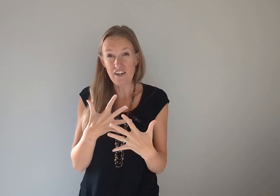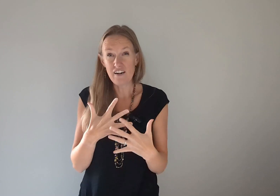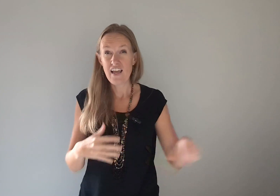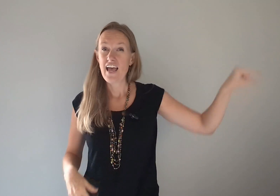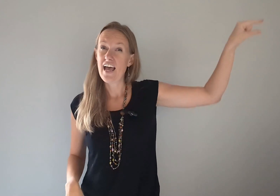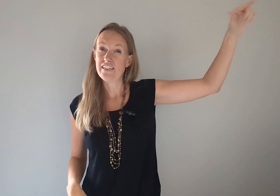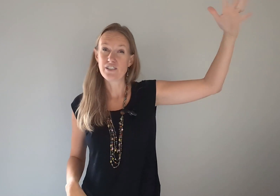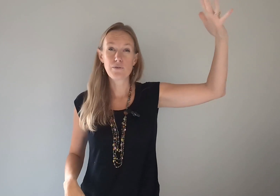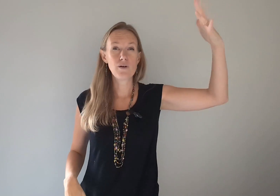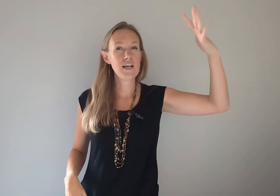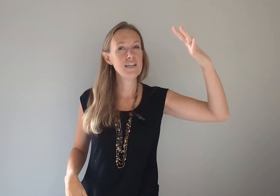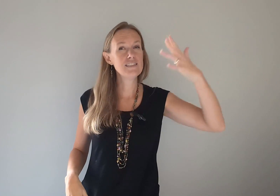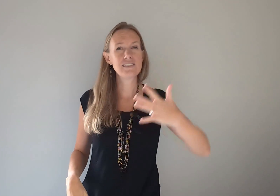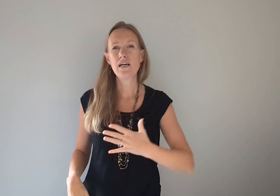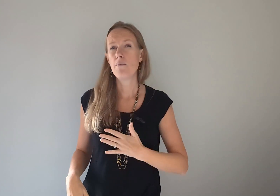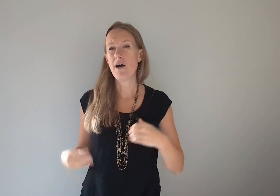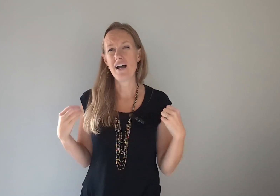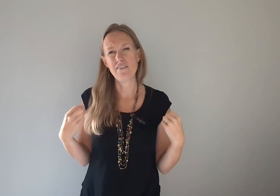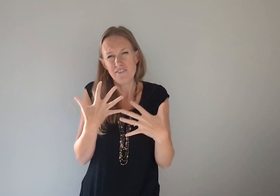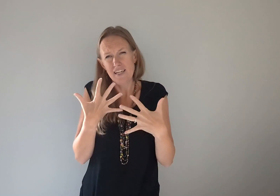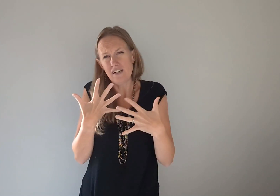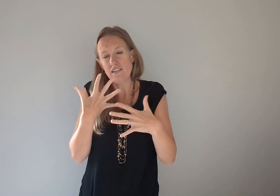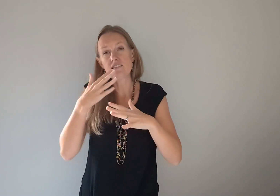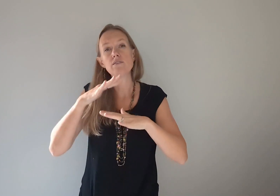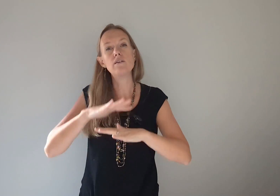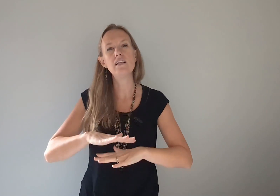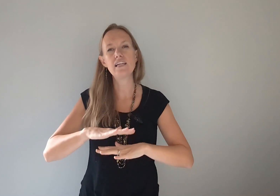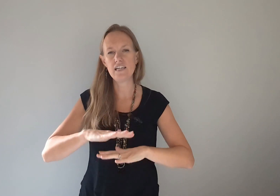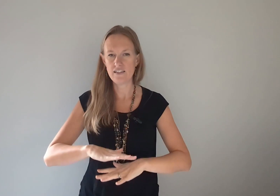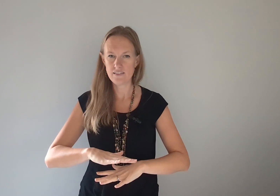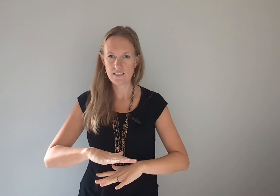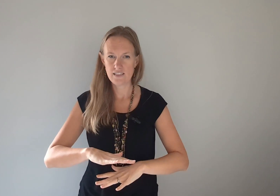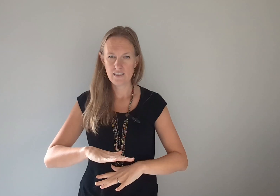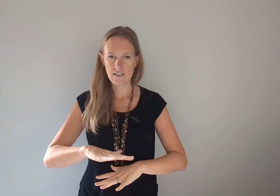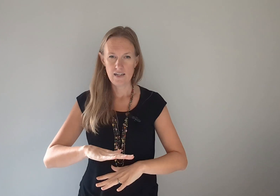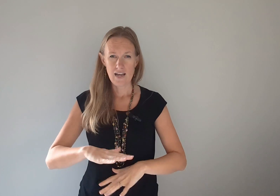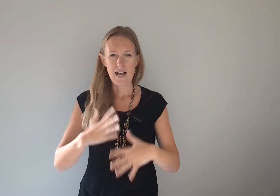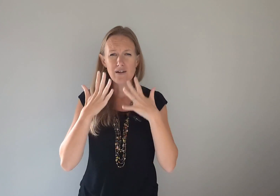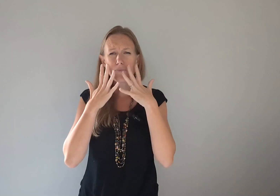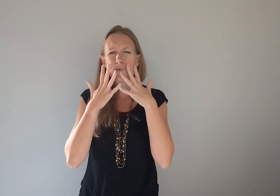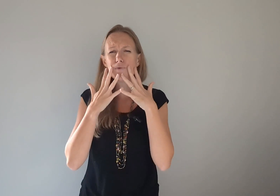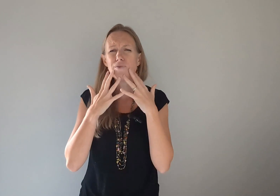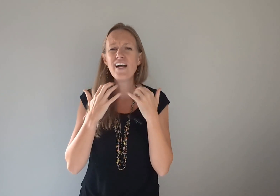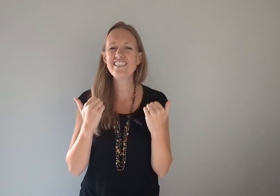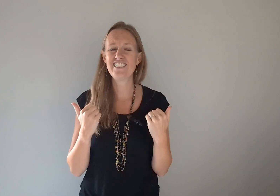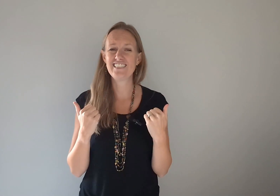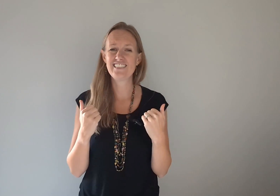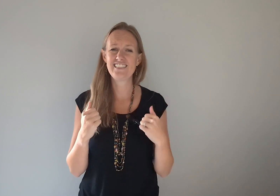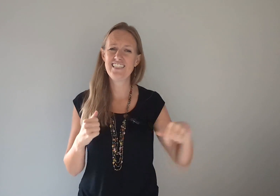fear, and grace my fears relieved. How precious